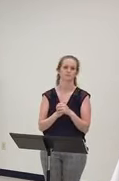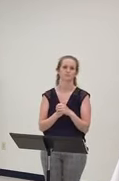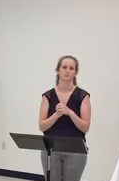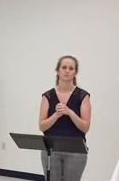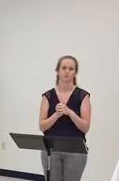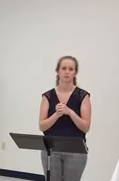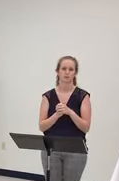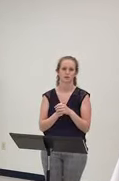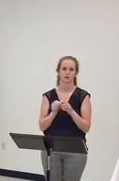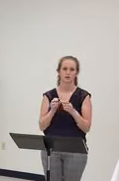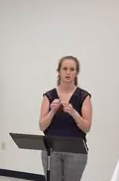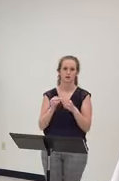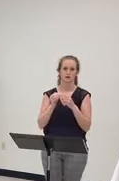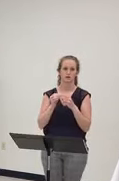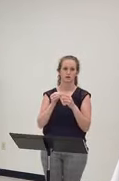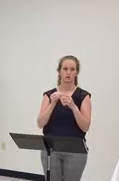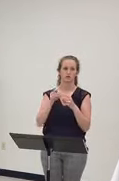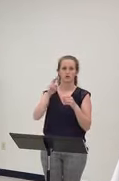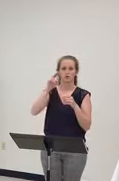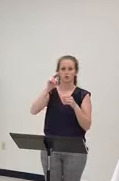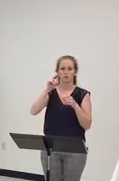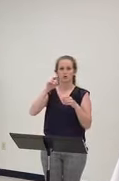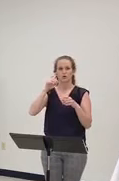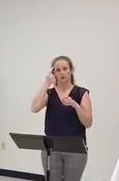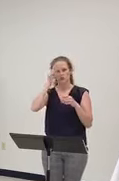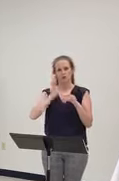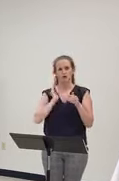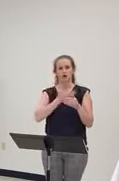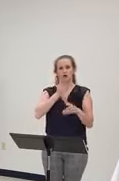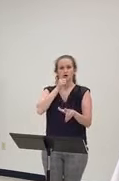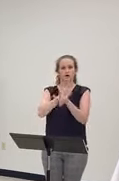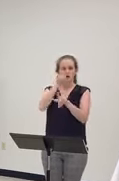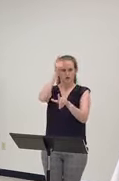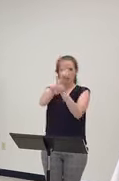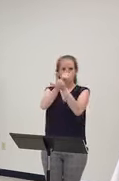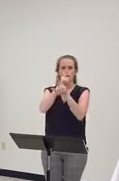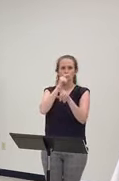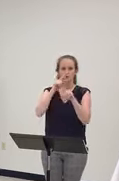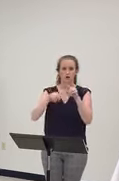And just a special note to our brothers and sisters who can't be with us at the altar.